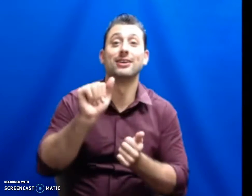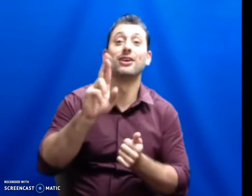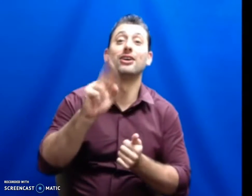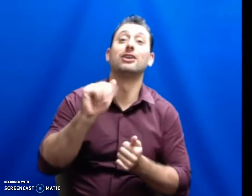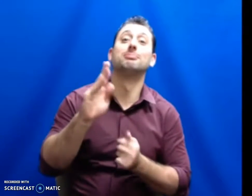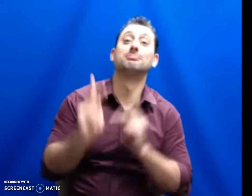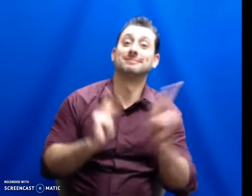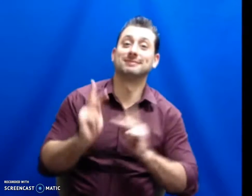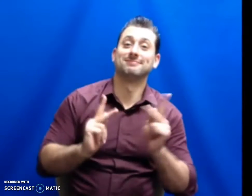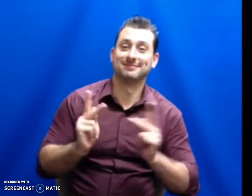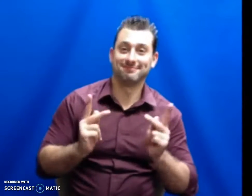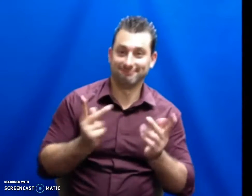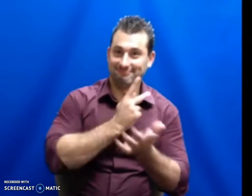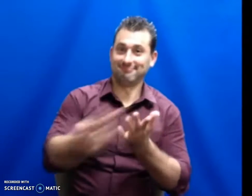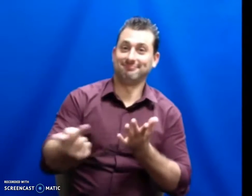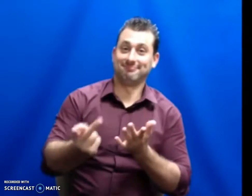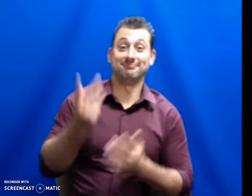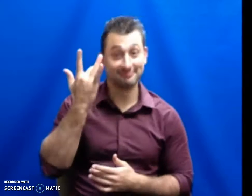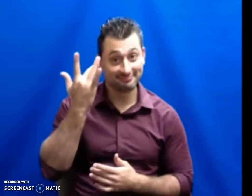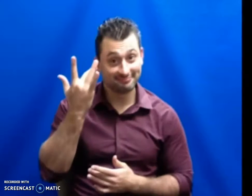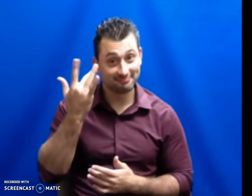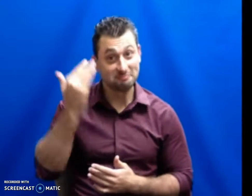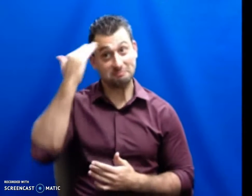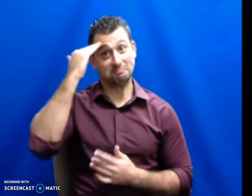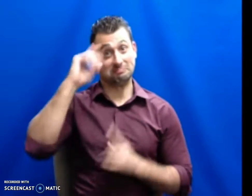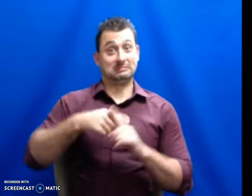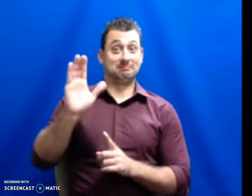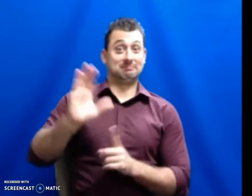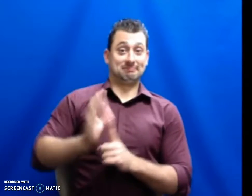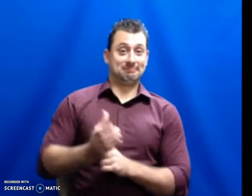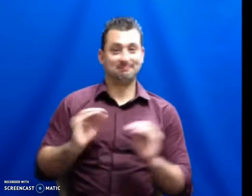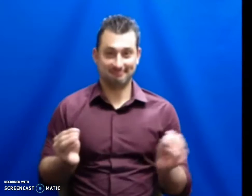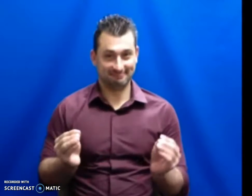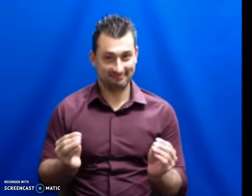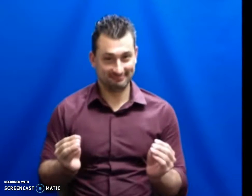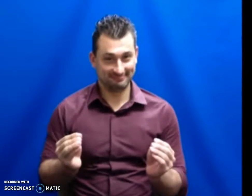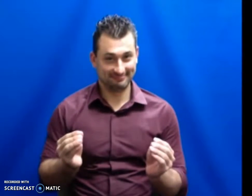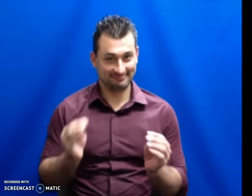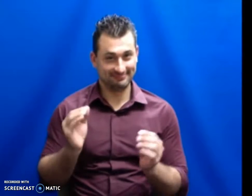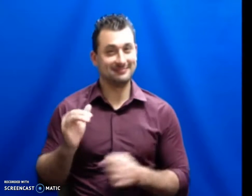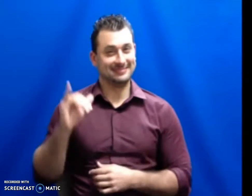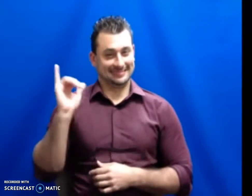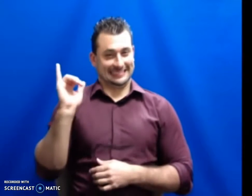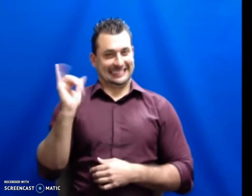So the same kind of issues with not understanding that culture with the washing machine,